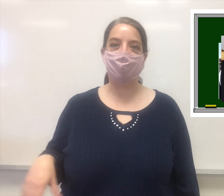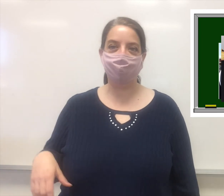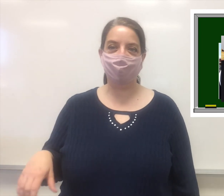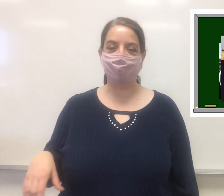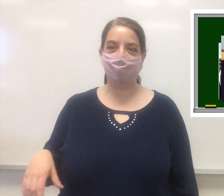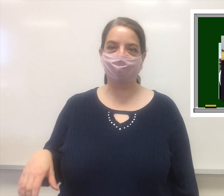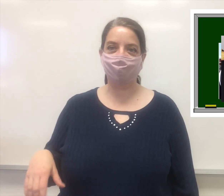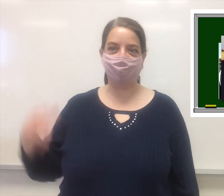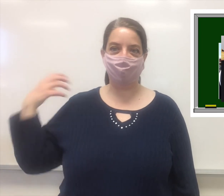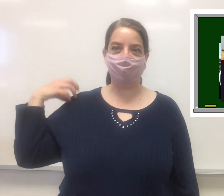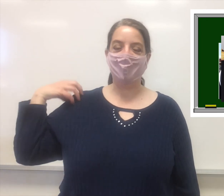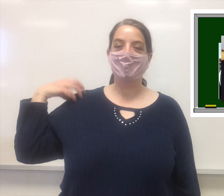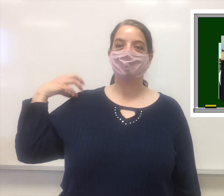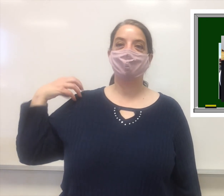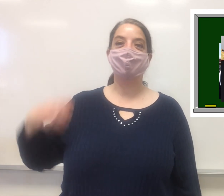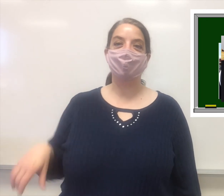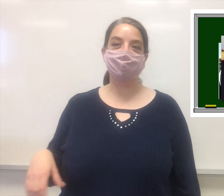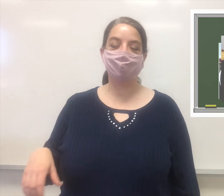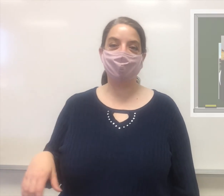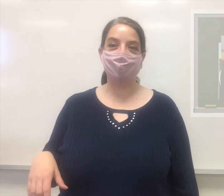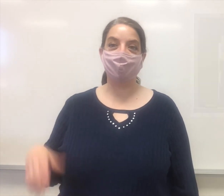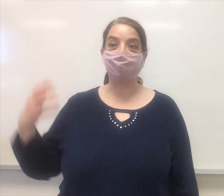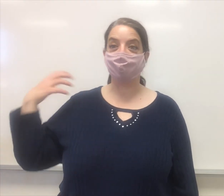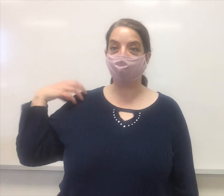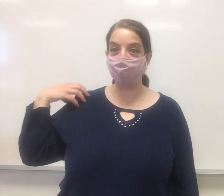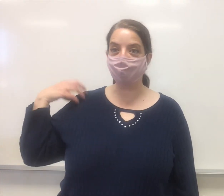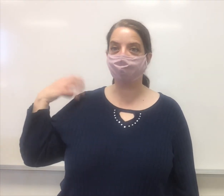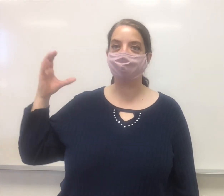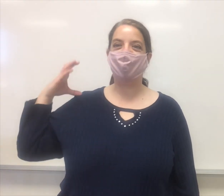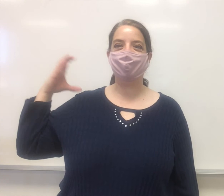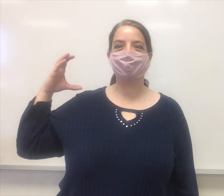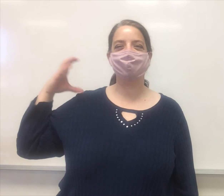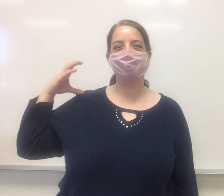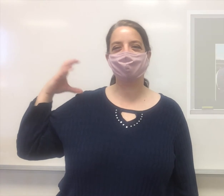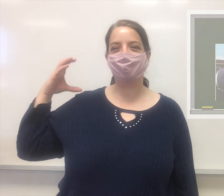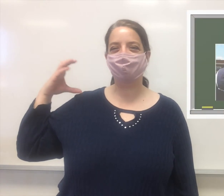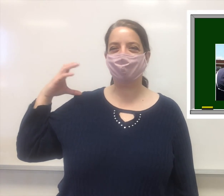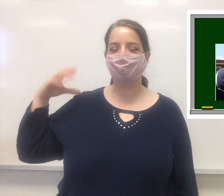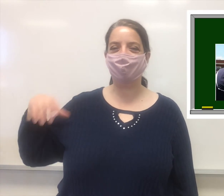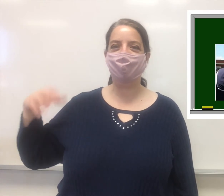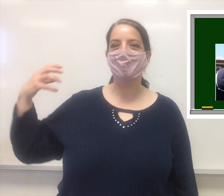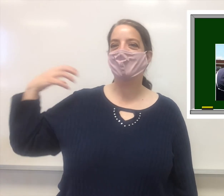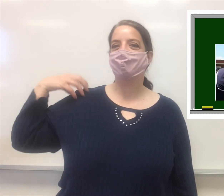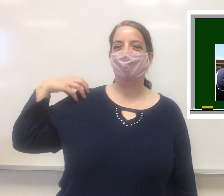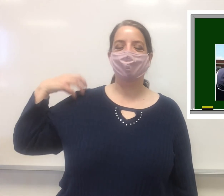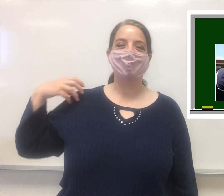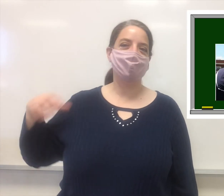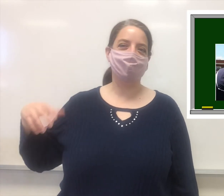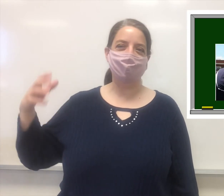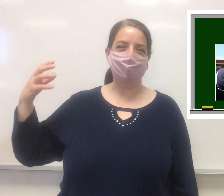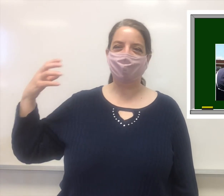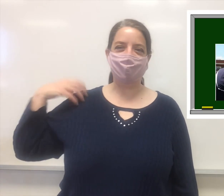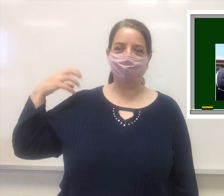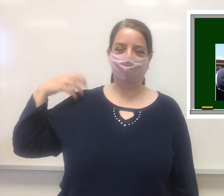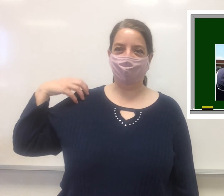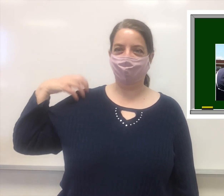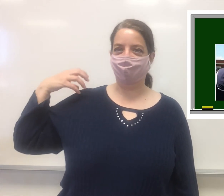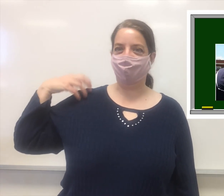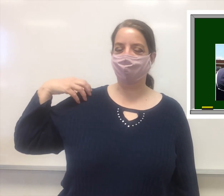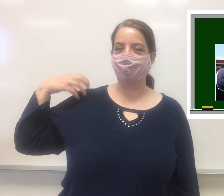epaulets on his sleeve. So you will also see that sign for coach, for boss. Sometimes you'll see it with a C, but that's not really necessary. This is